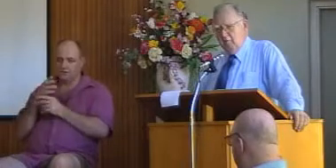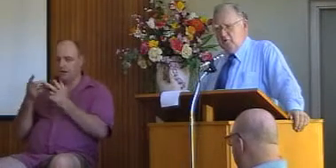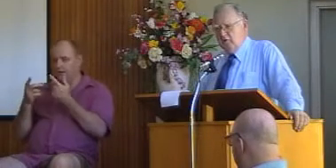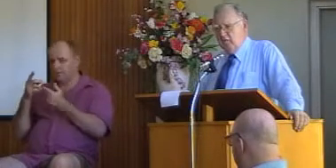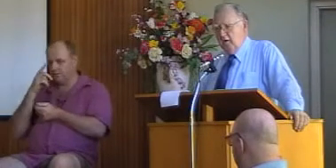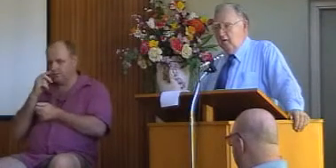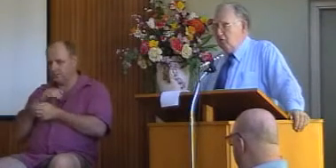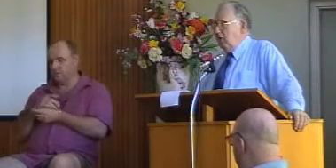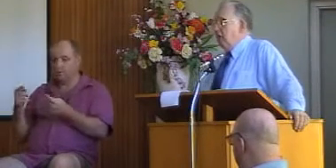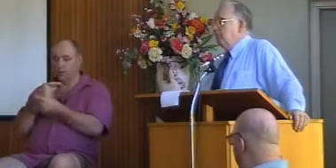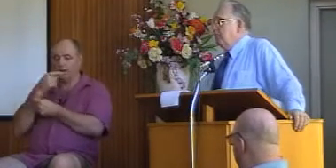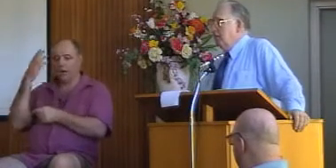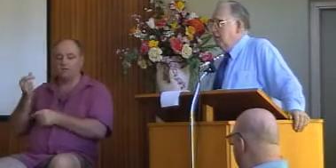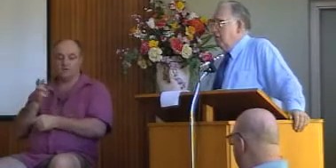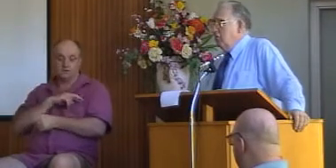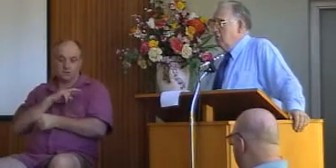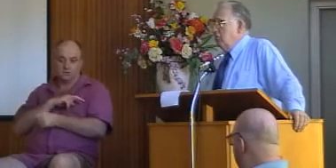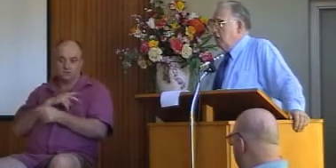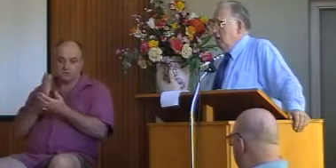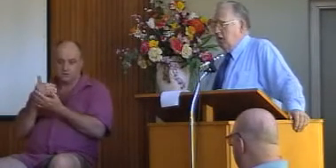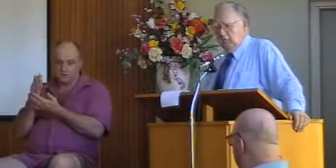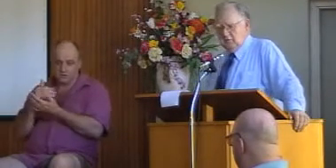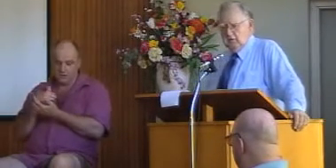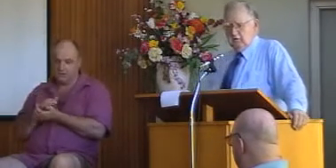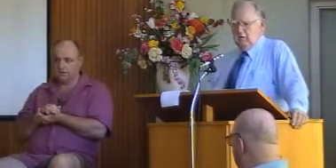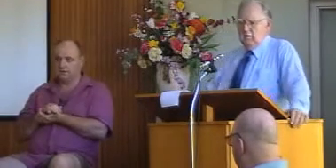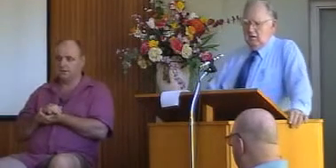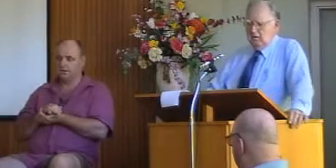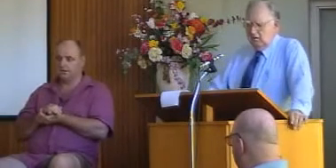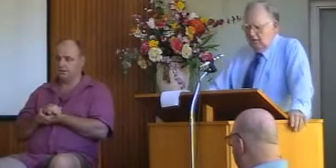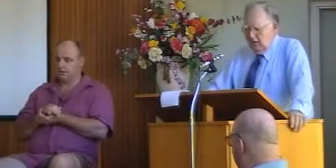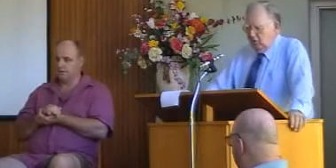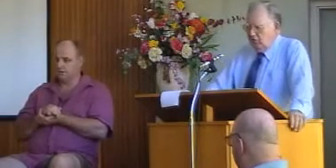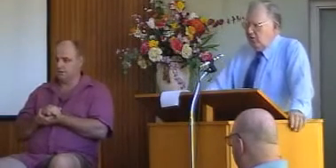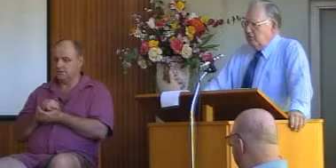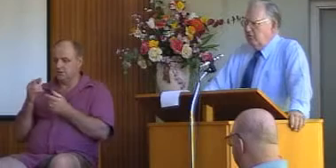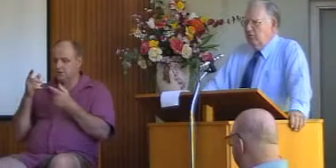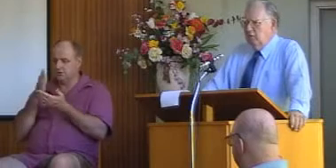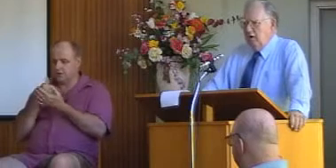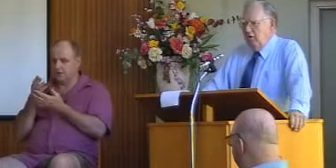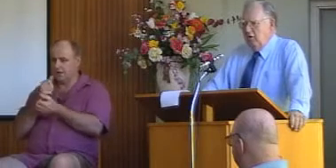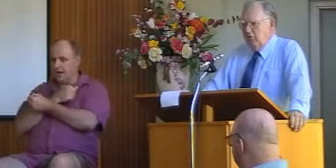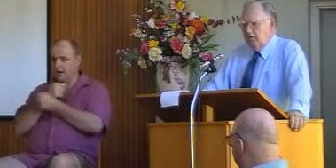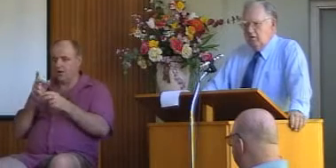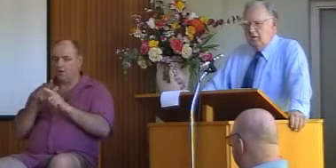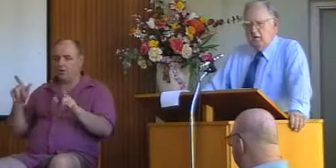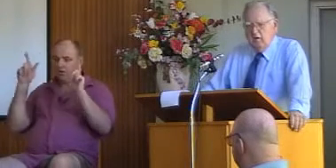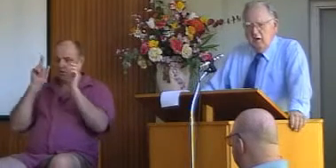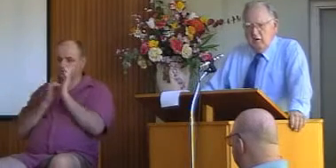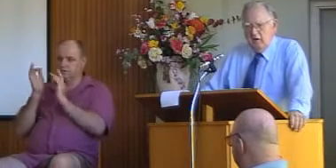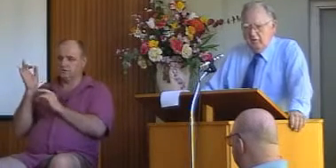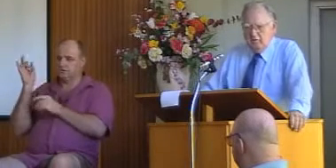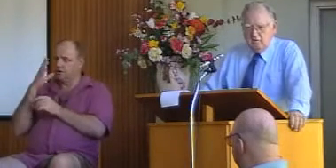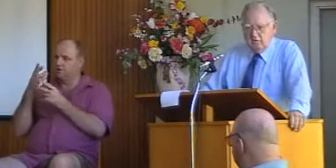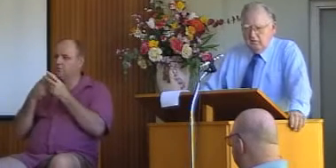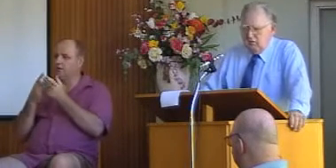We have a responsibility to share our Lord Jesus with those